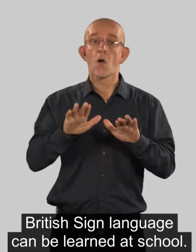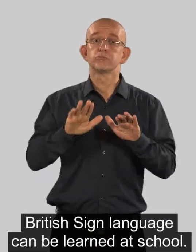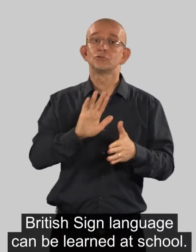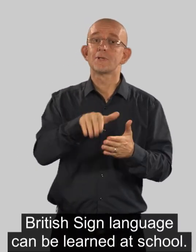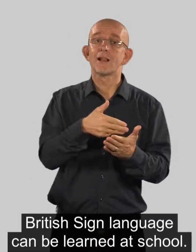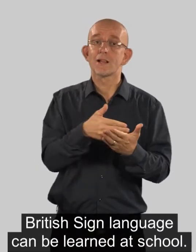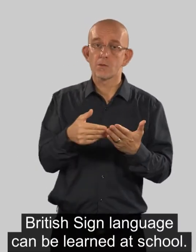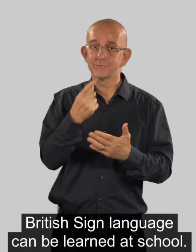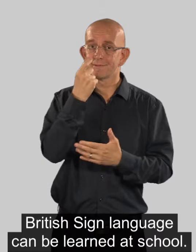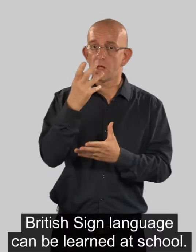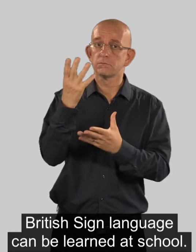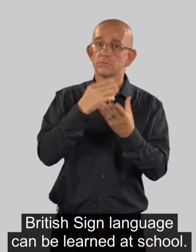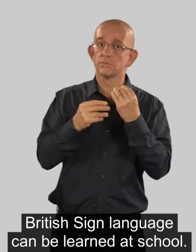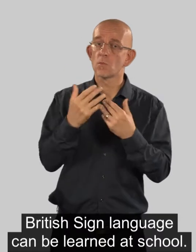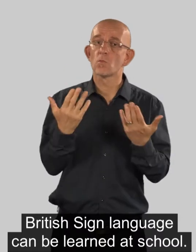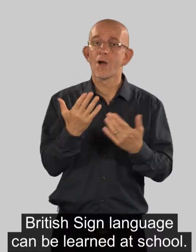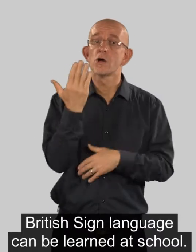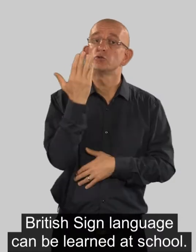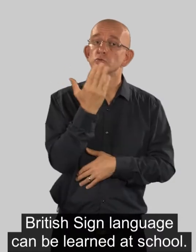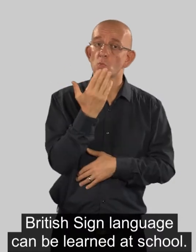British Sign Language can be learnt at school.